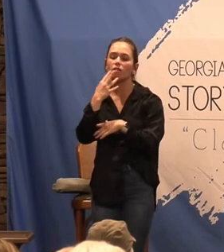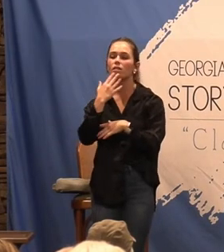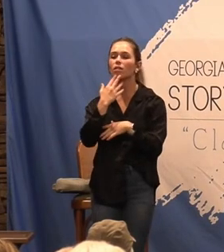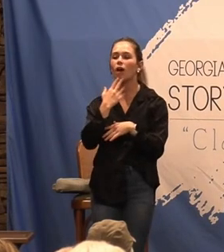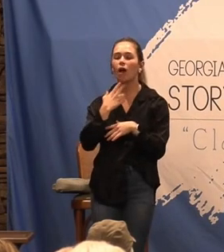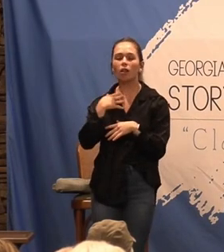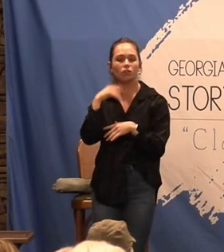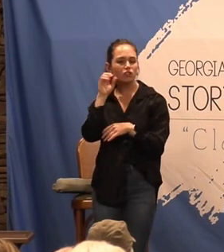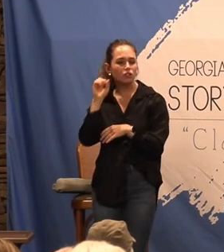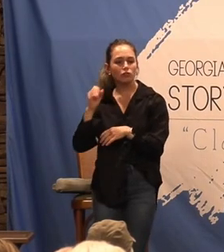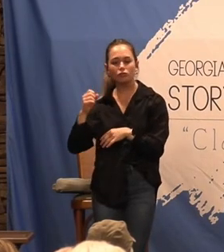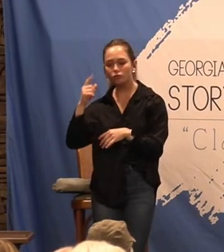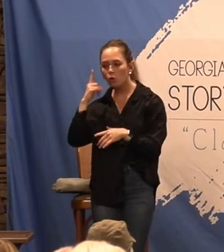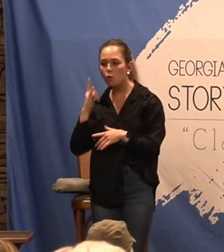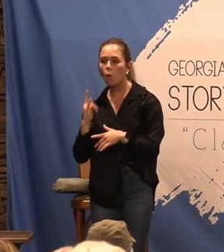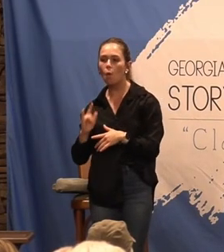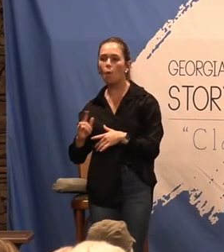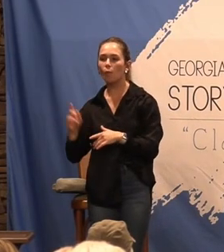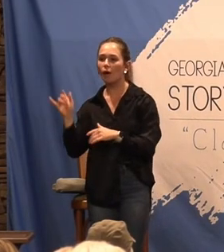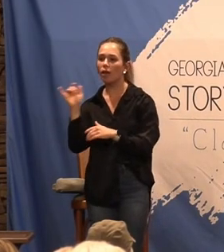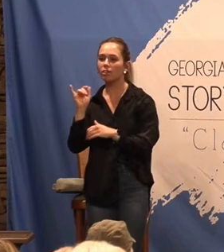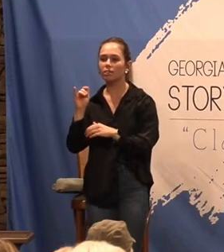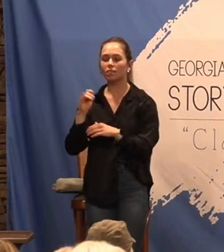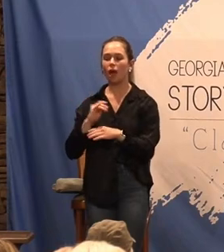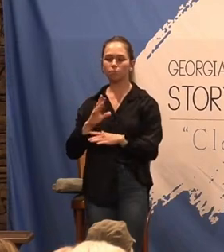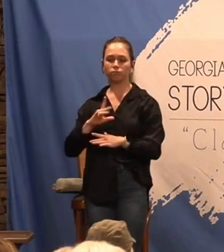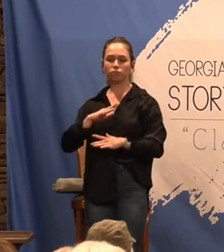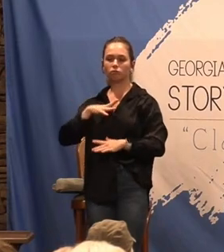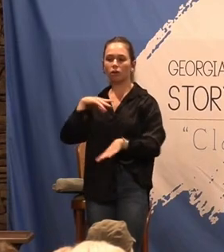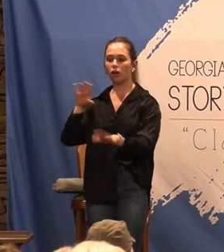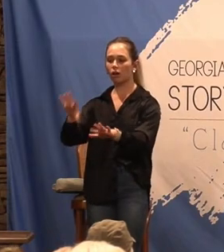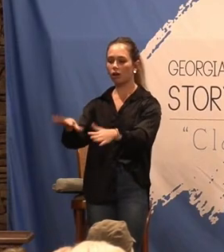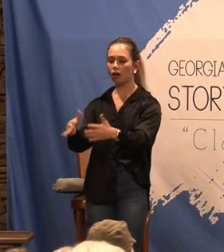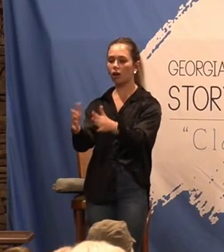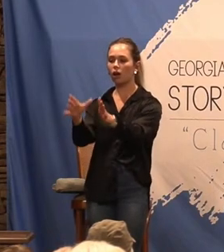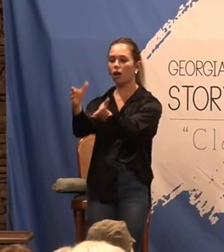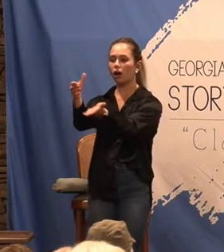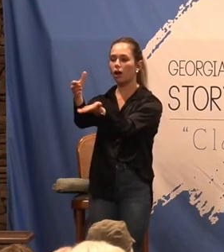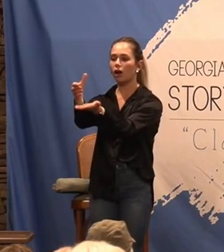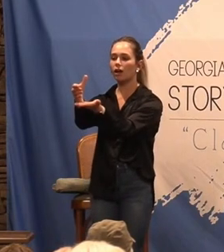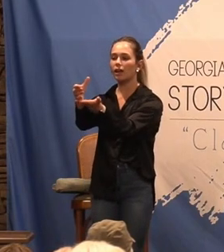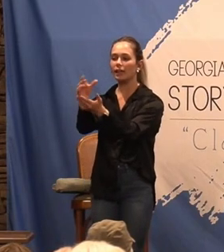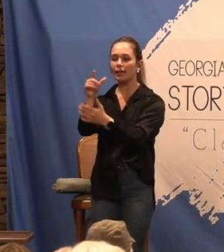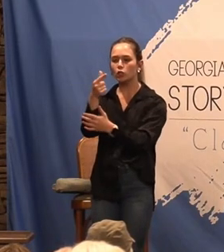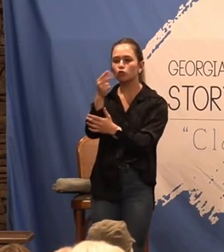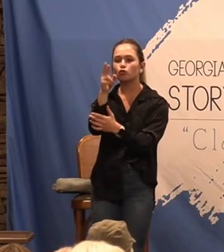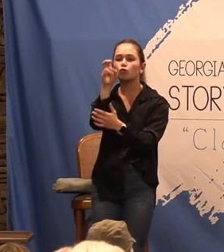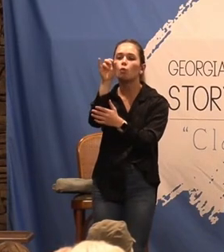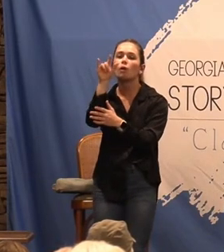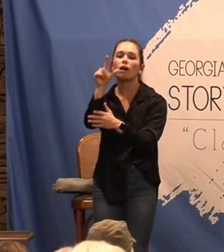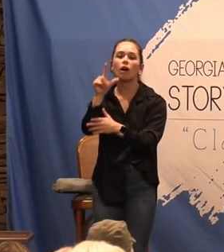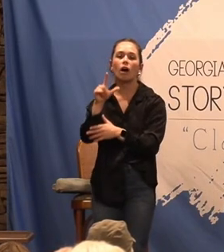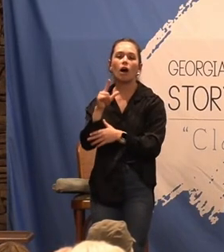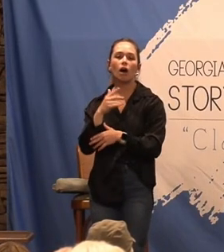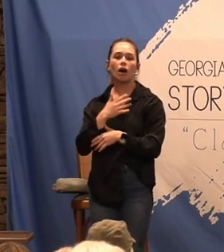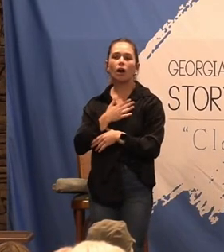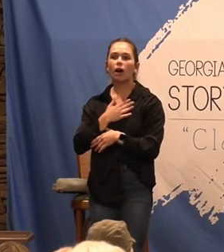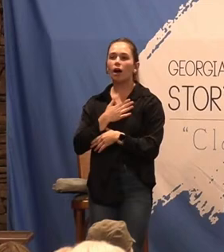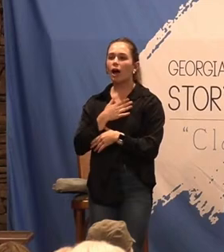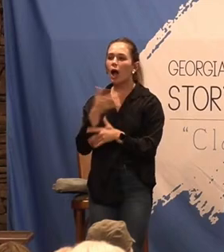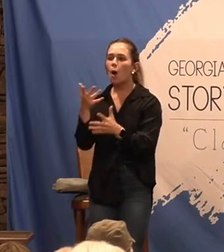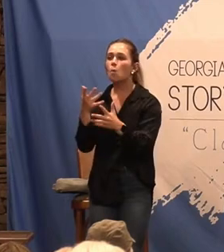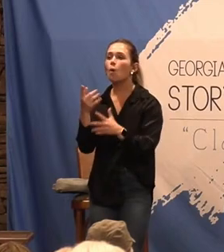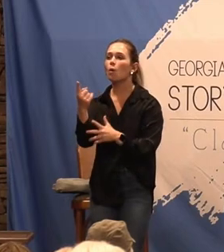and gold. They're like chalices. They're like the grail. And I want